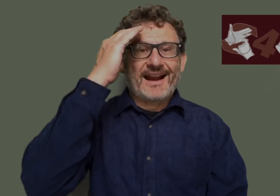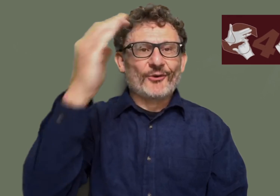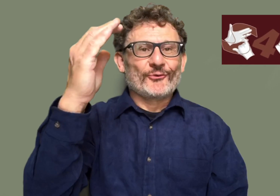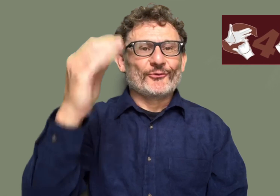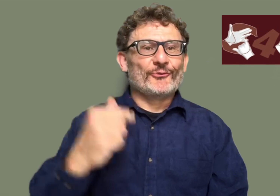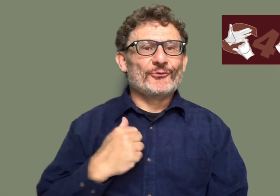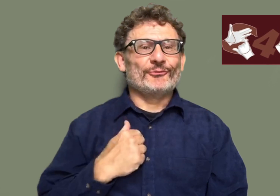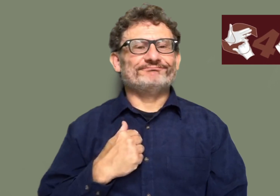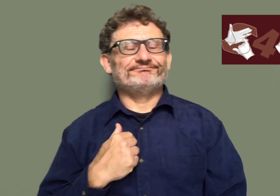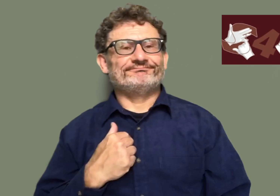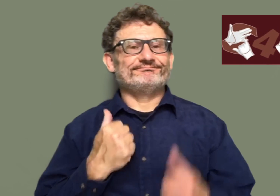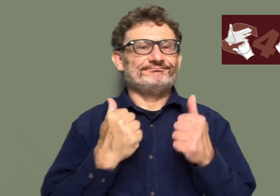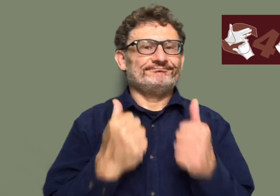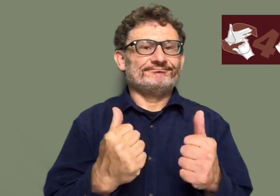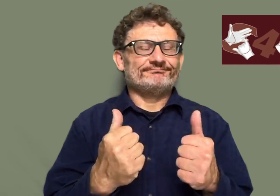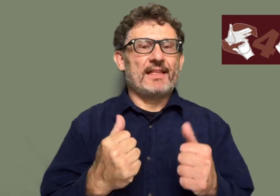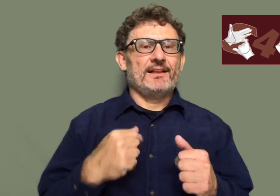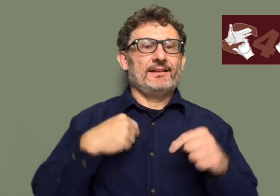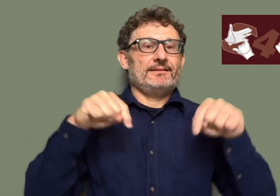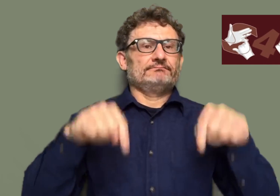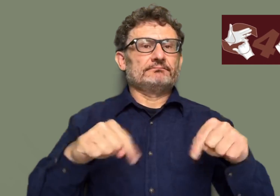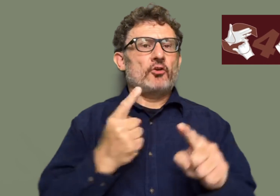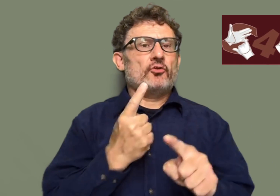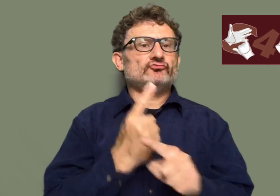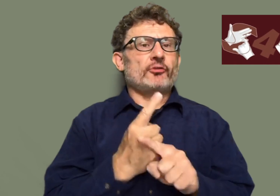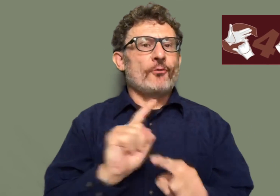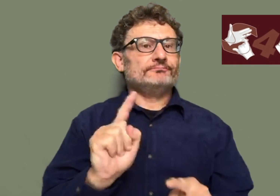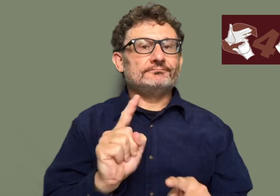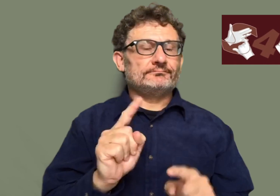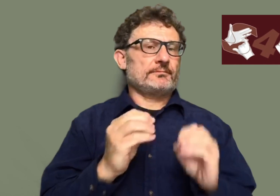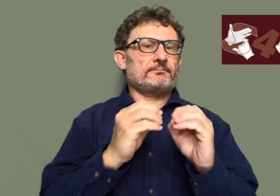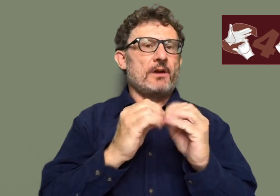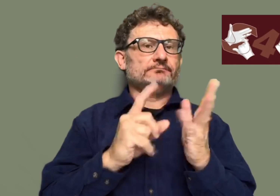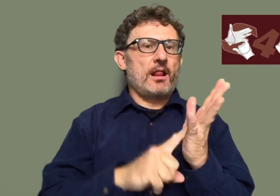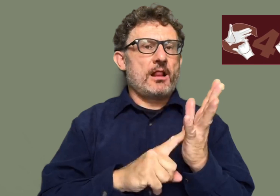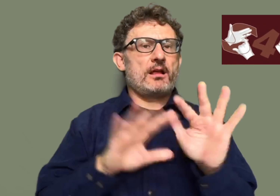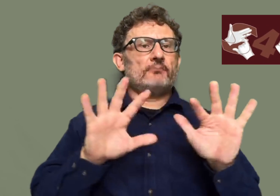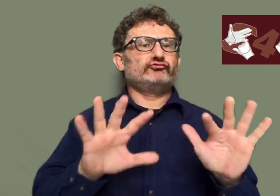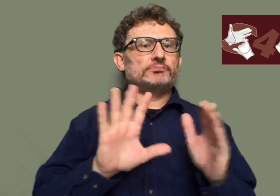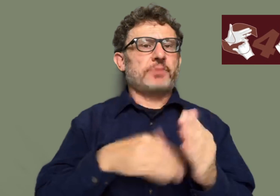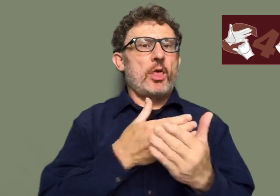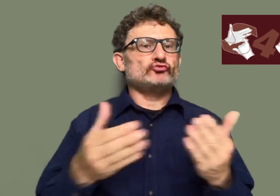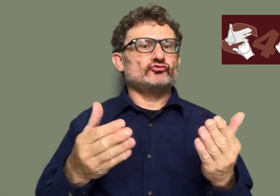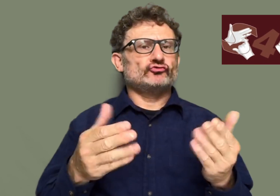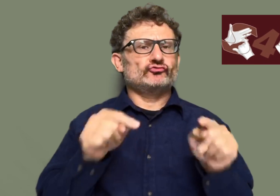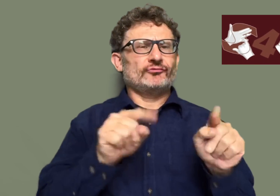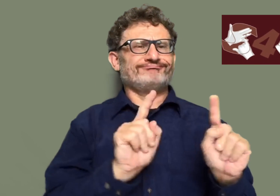Hello. Okay, so in this session, I want to look at BSL, British Sign Language,